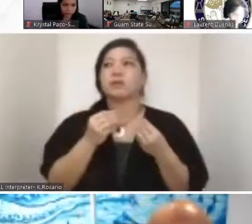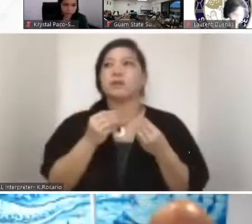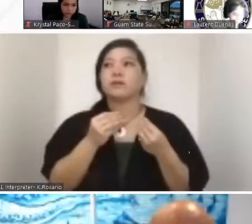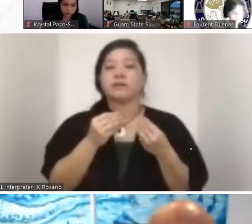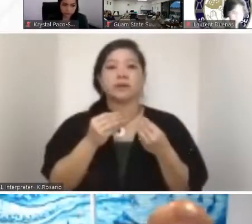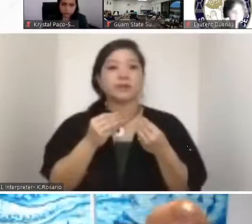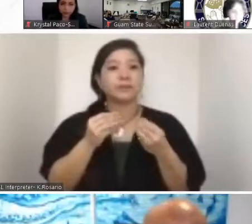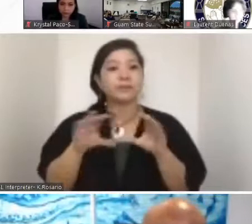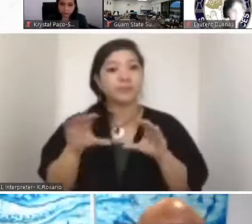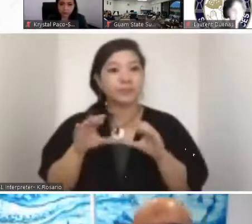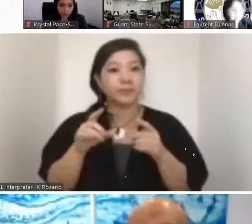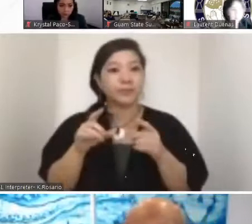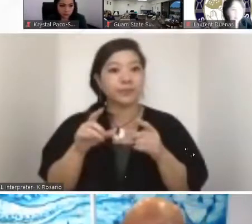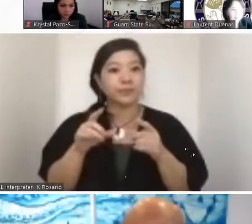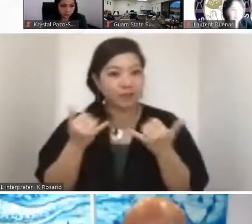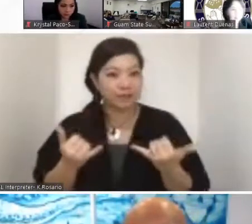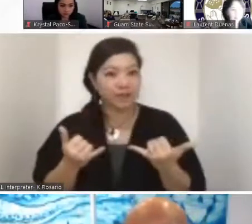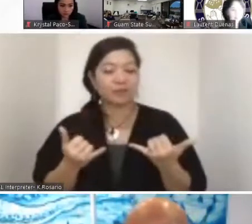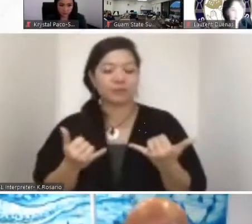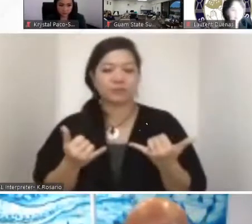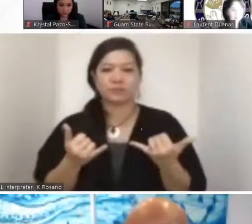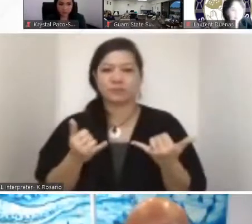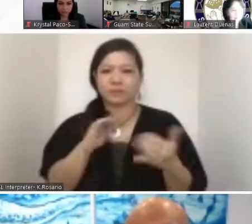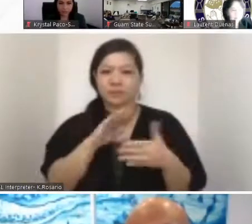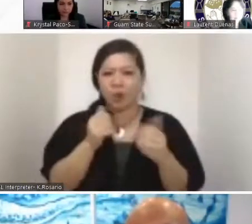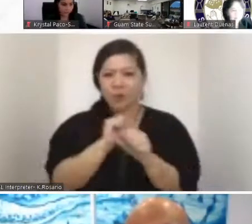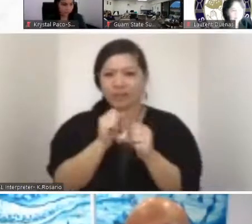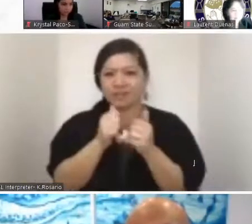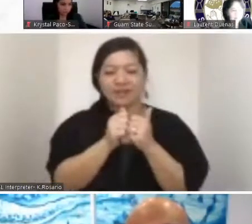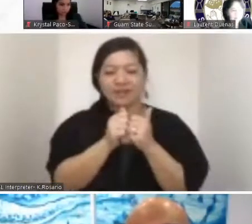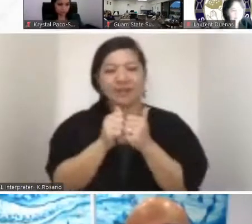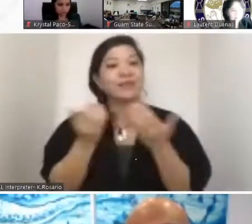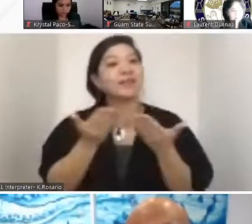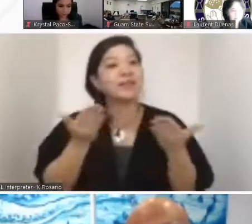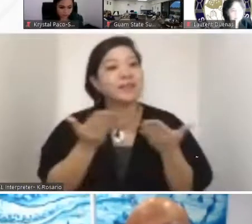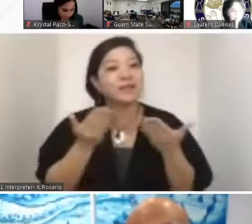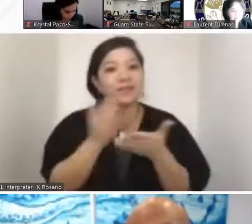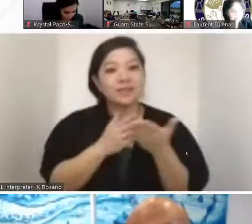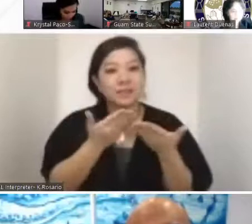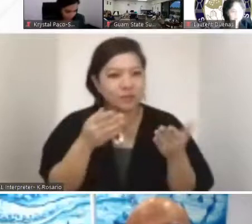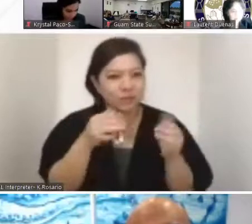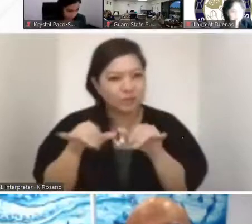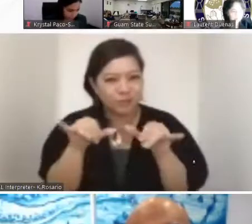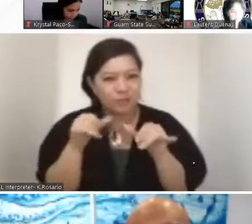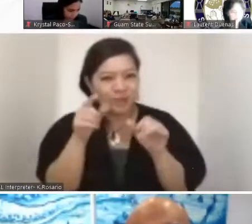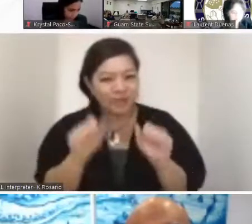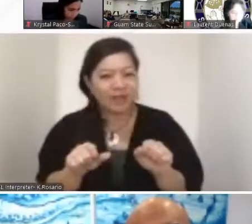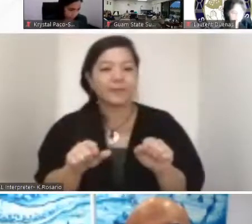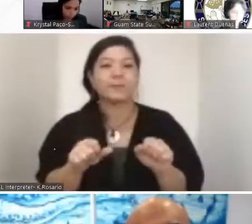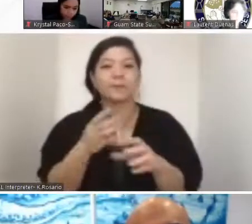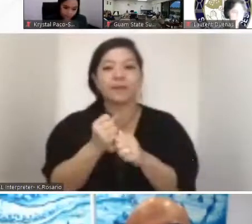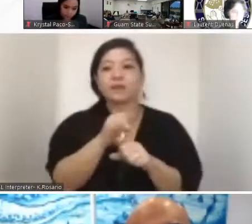to all the community. Let's all work together. Here are the metrics. We're going to get to these